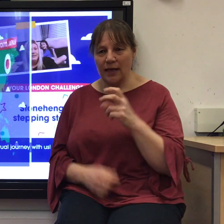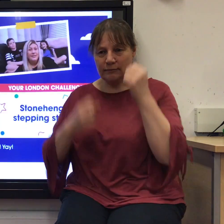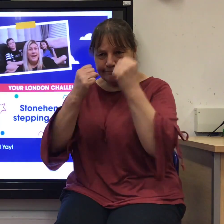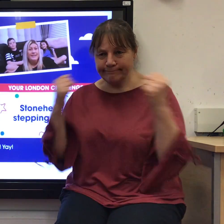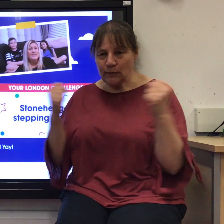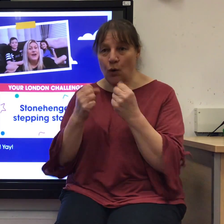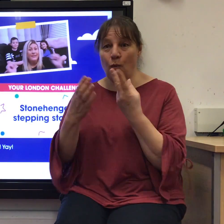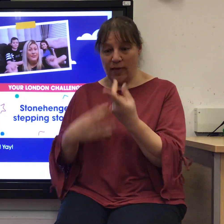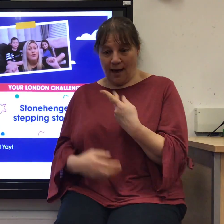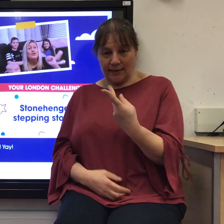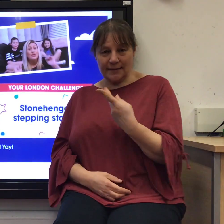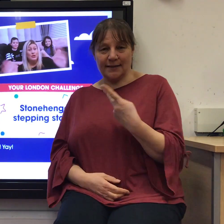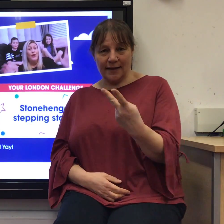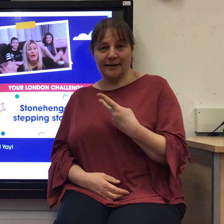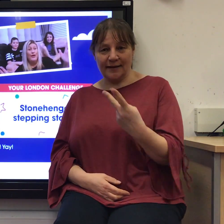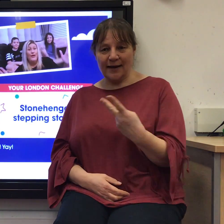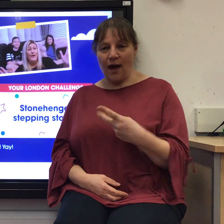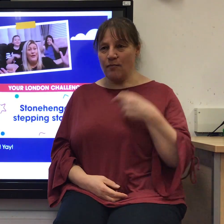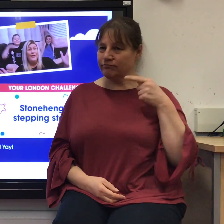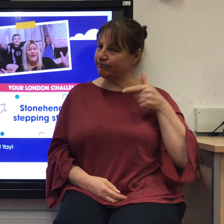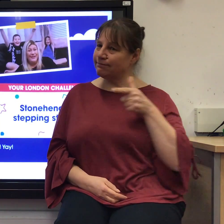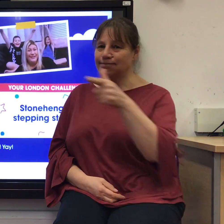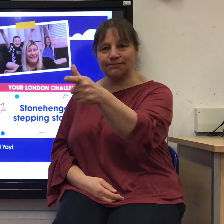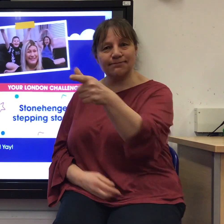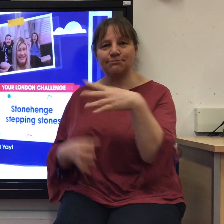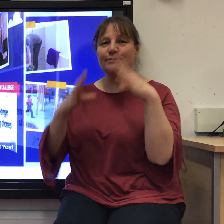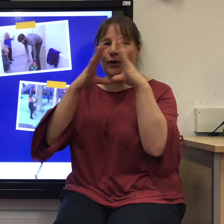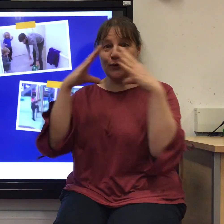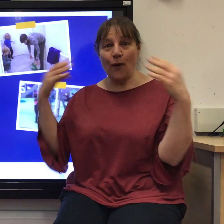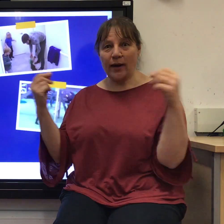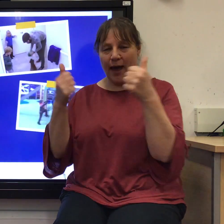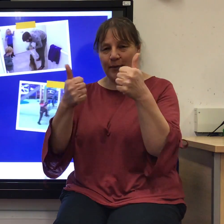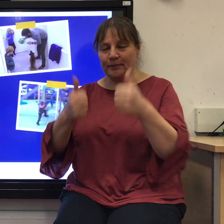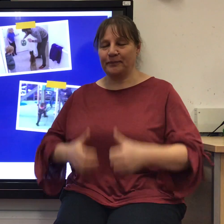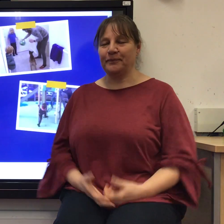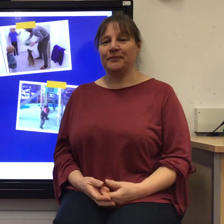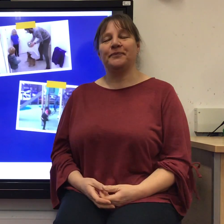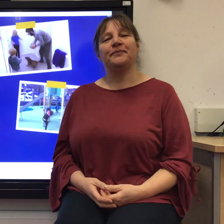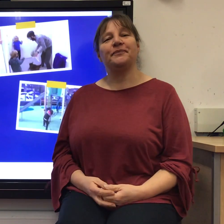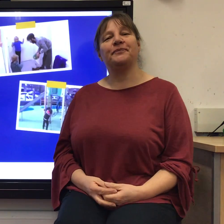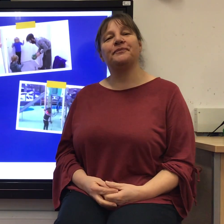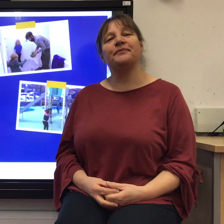us. Let's travel to Tokyo!